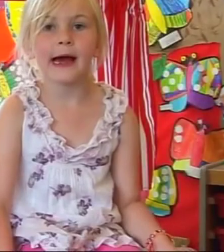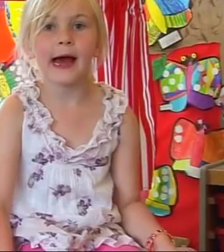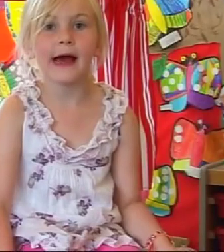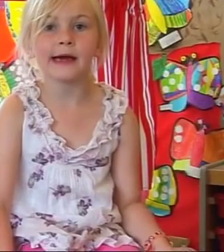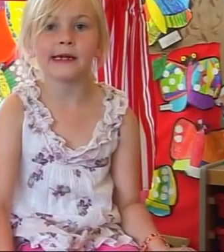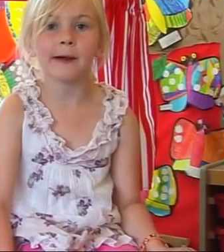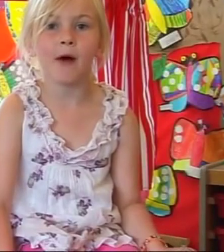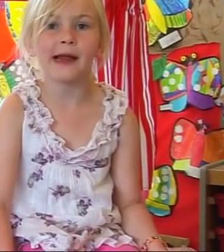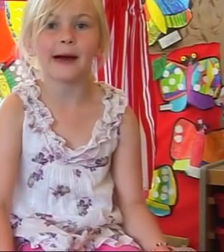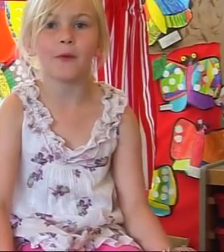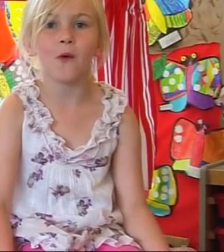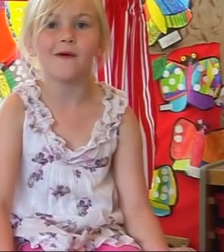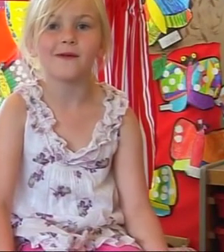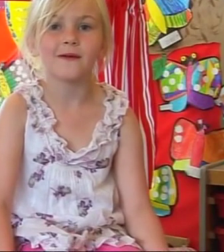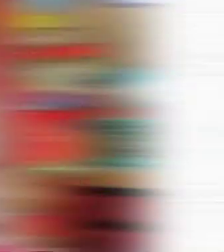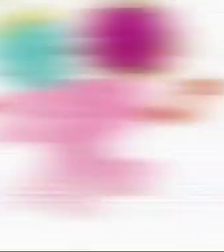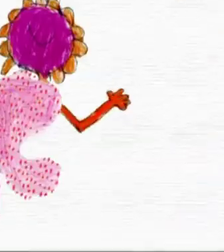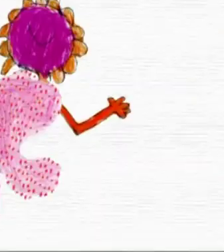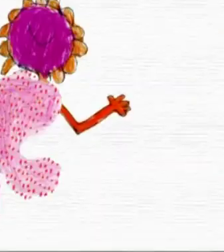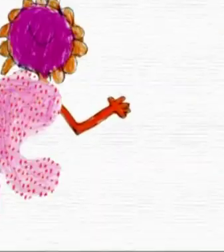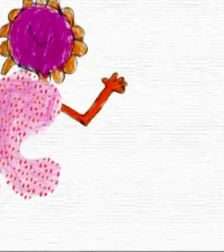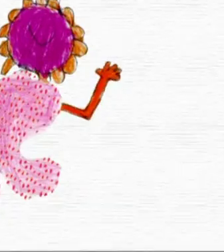His hair is a pineapple.